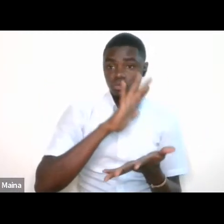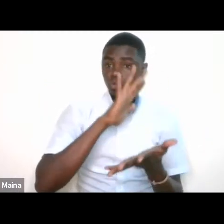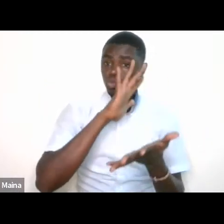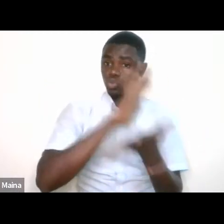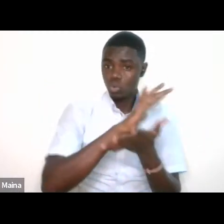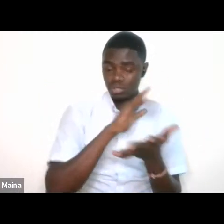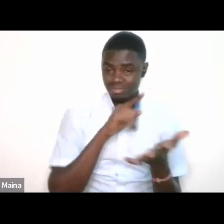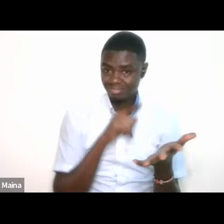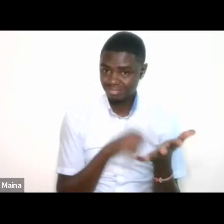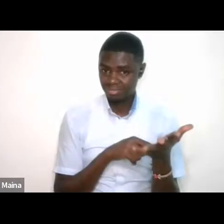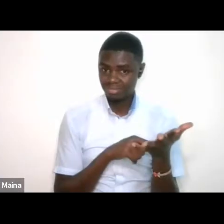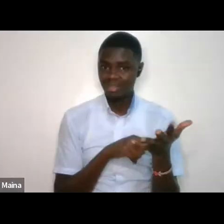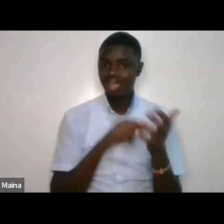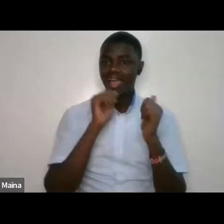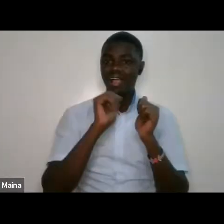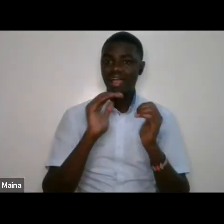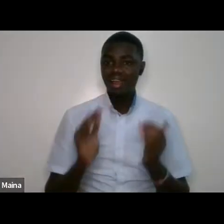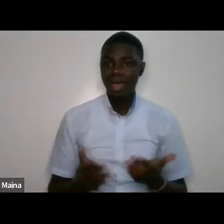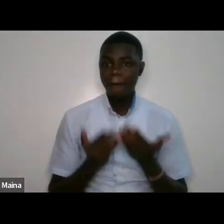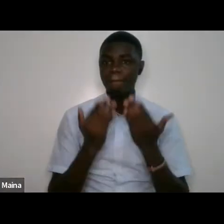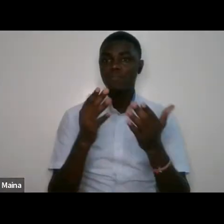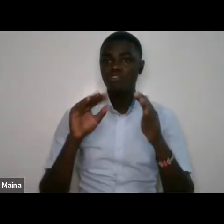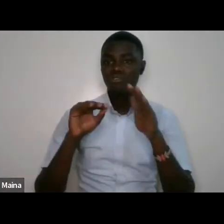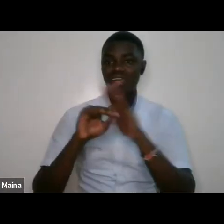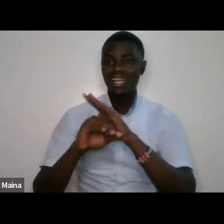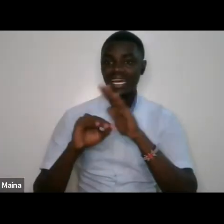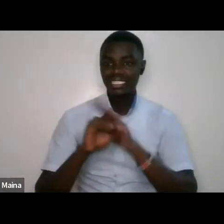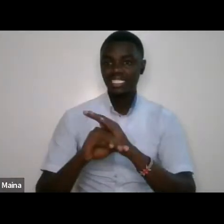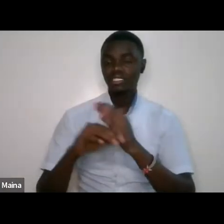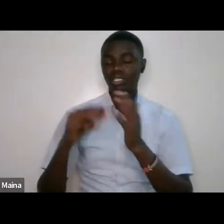can provide access to learning and teaching.